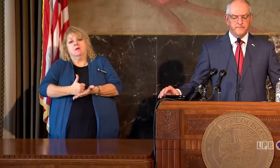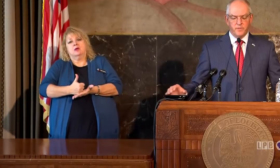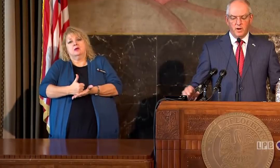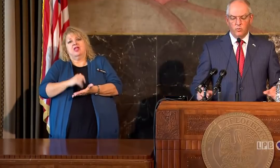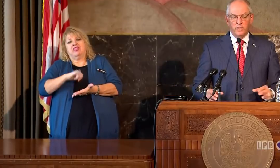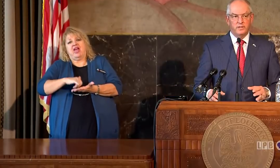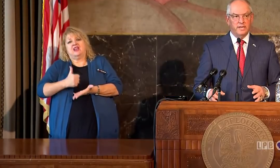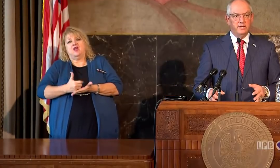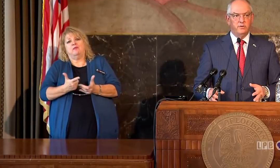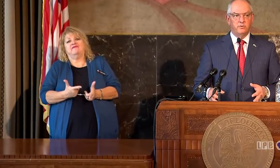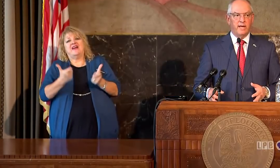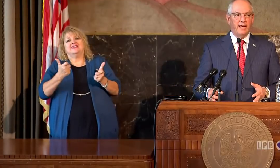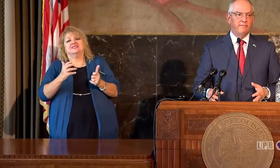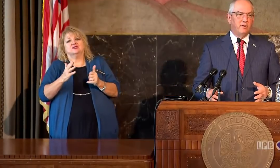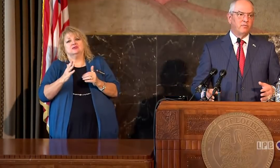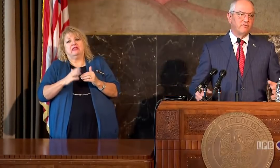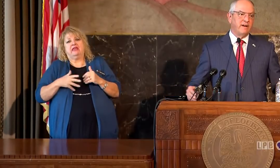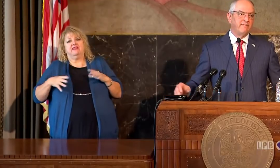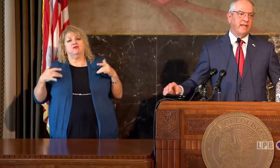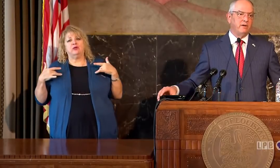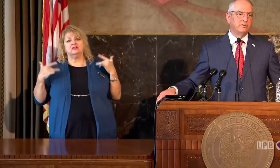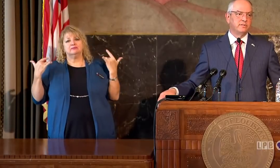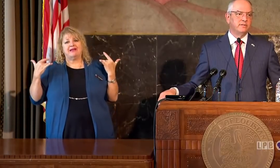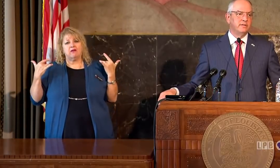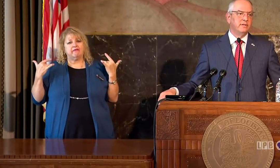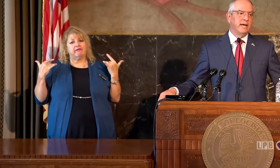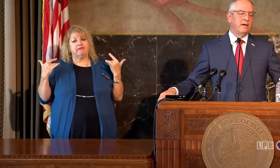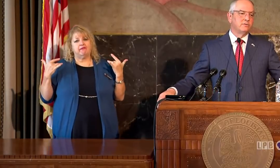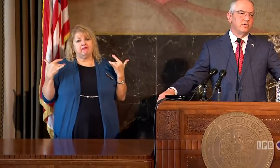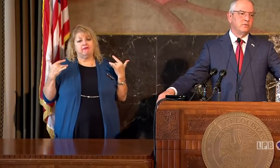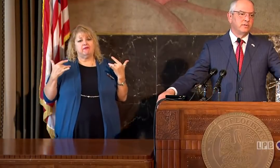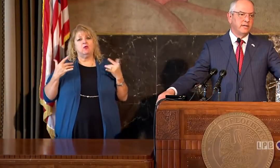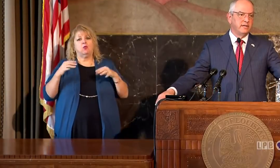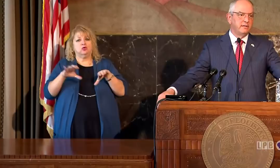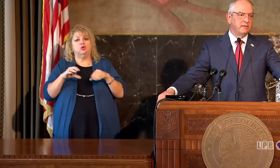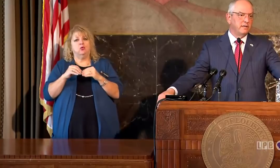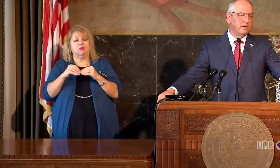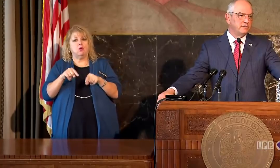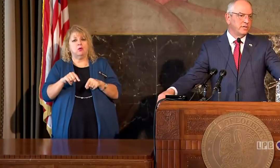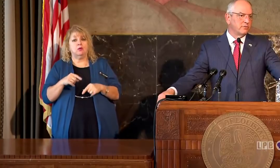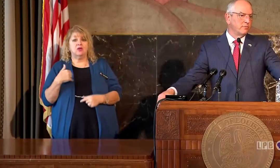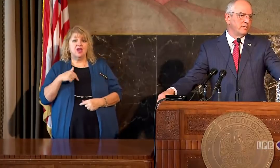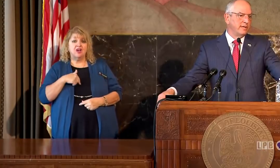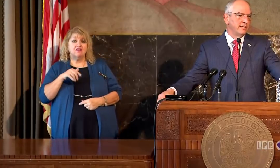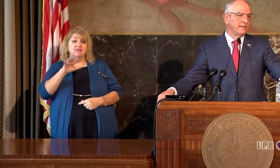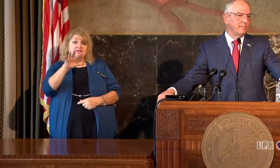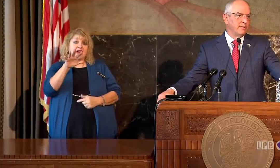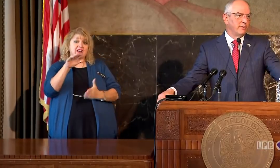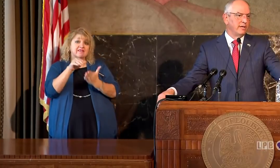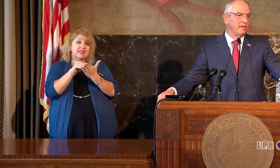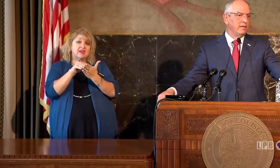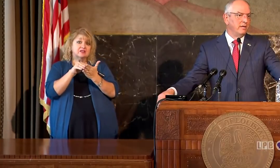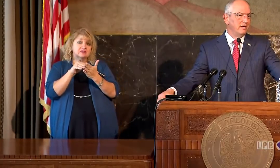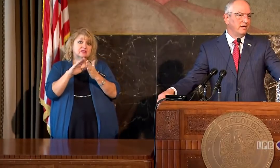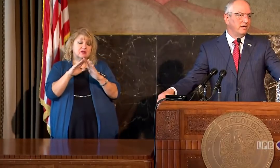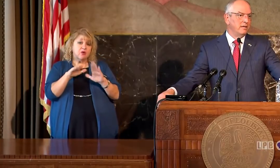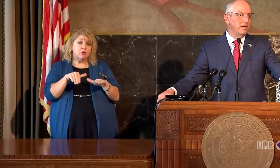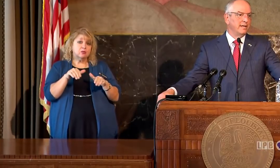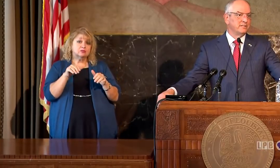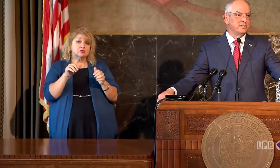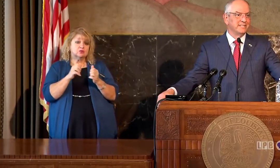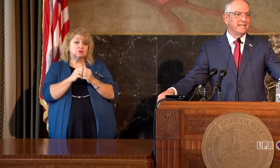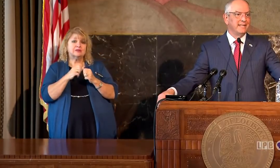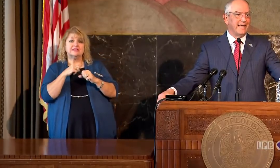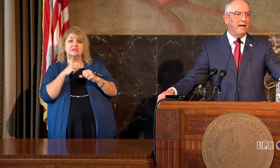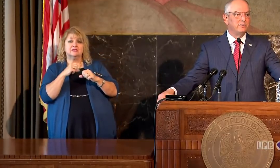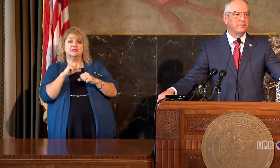been. We continue to have over 5,000 households in shelter with TSA, by the way. A little